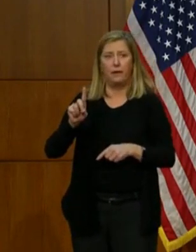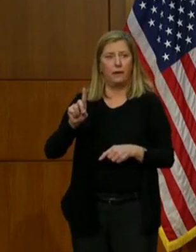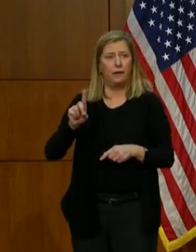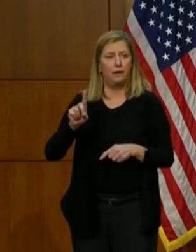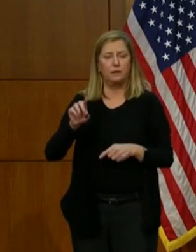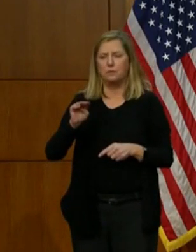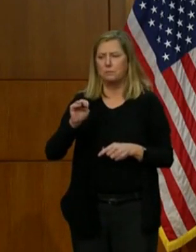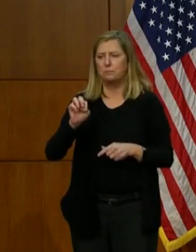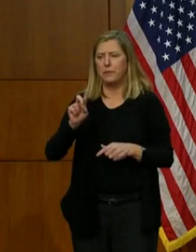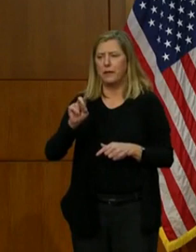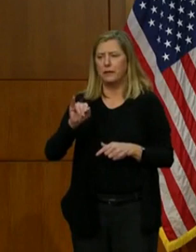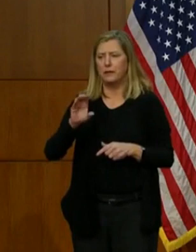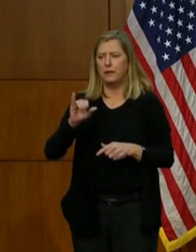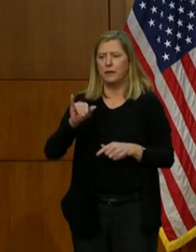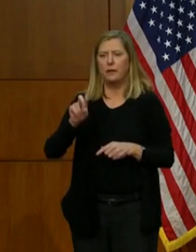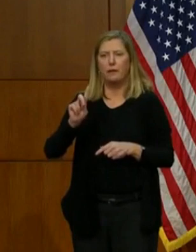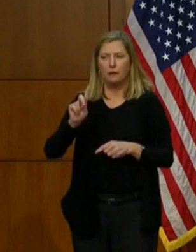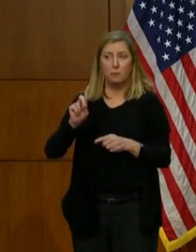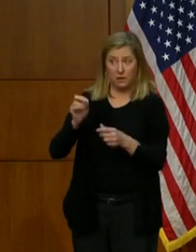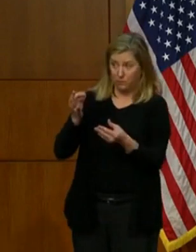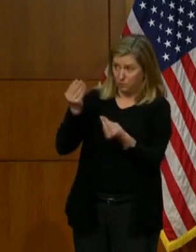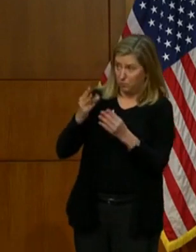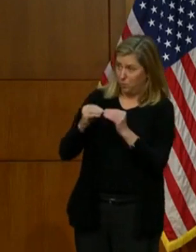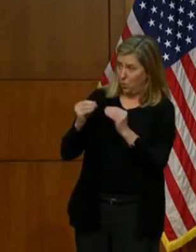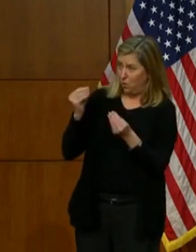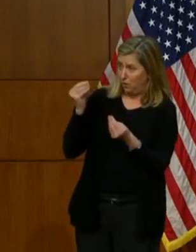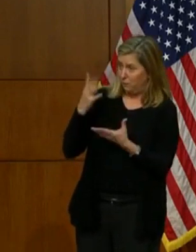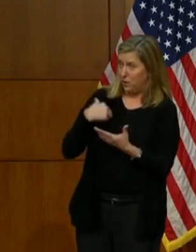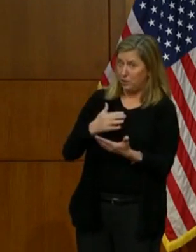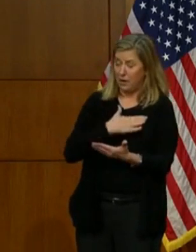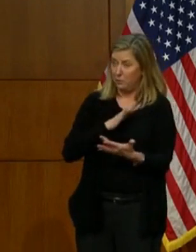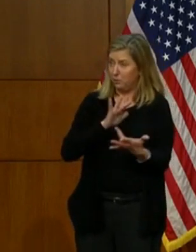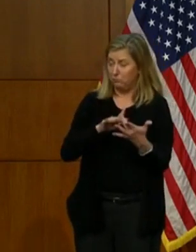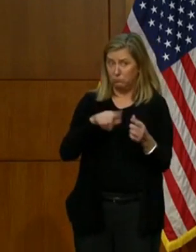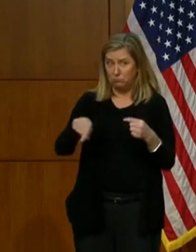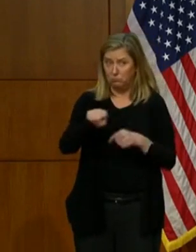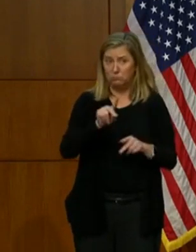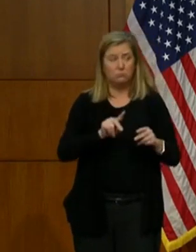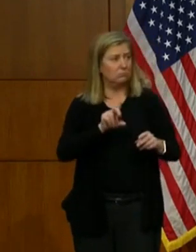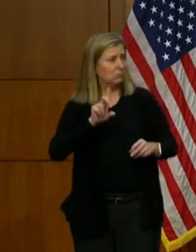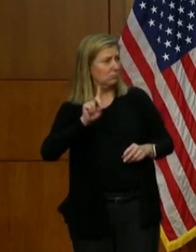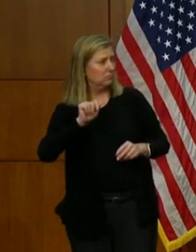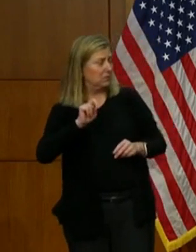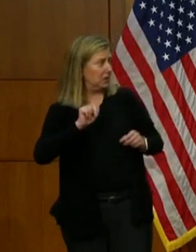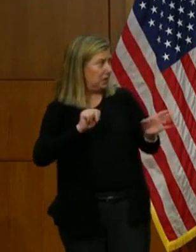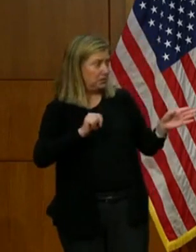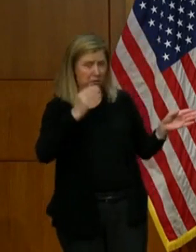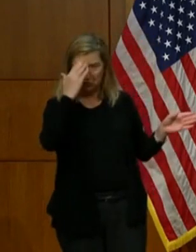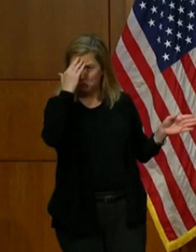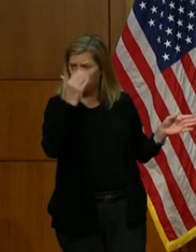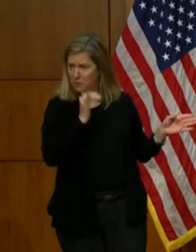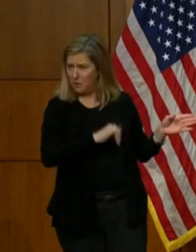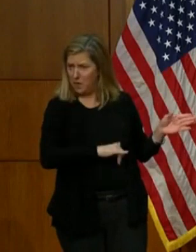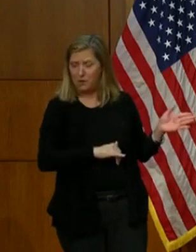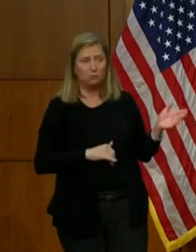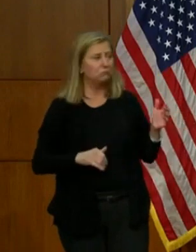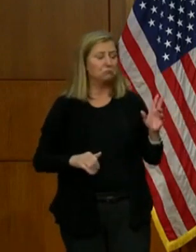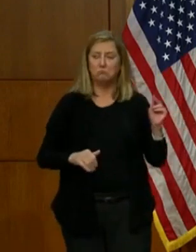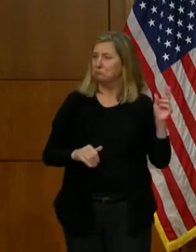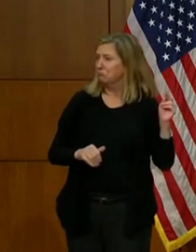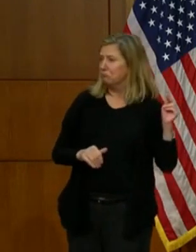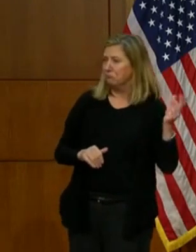can get some more information, we will certainly reach out to those folks. And Dan, I don't. Are you aware of any?